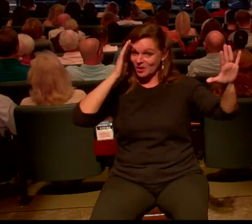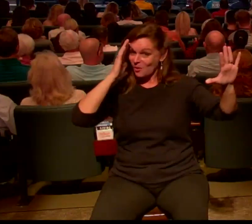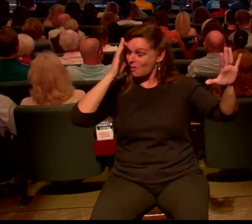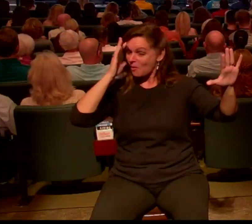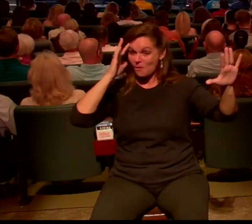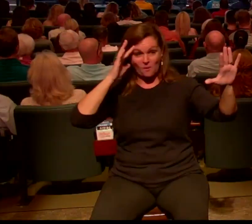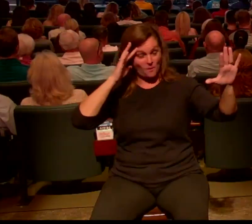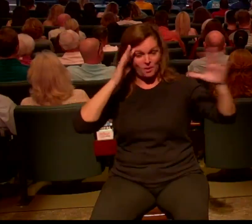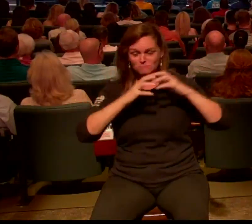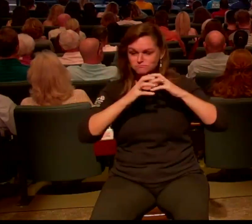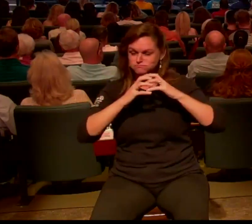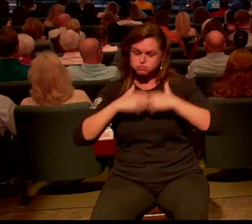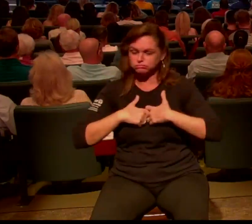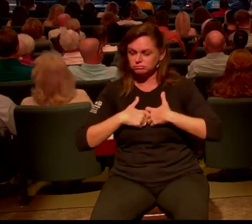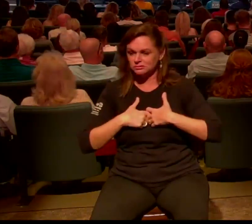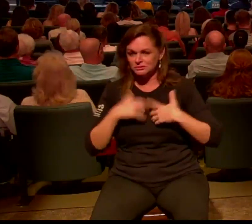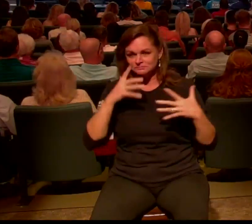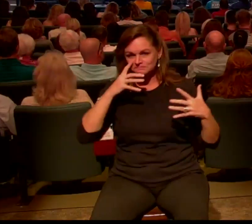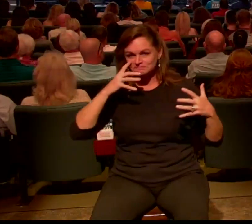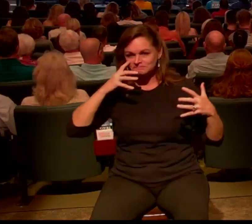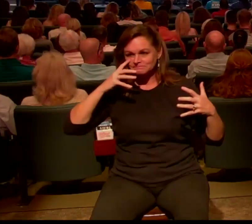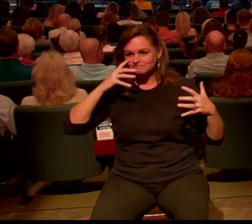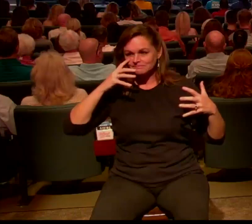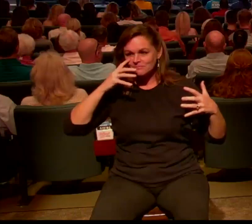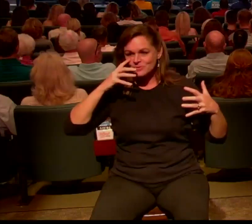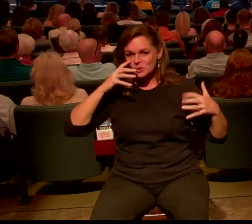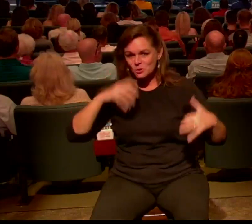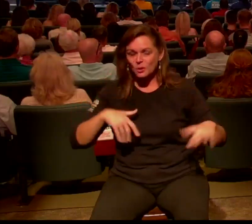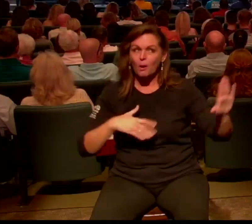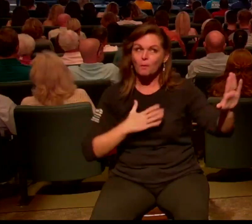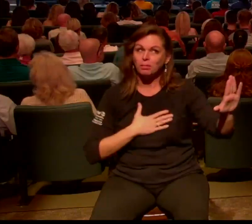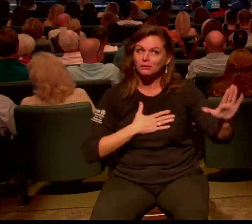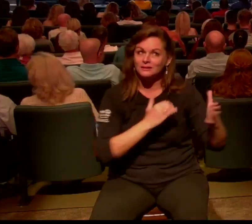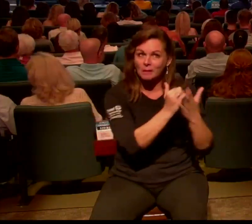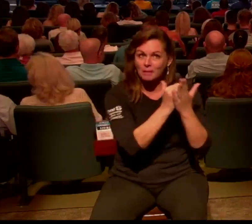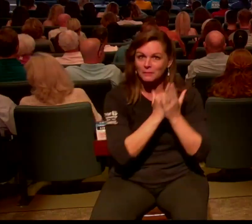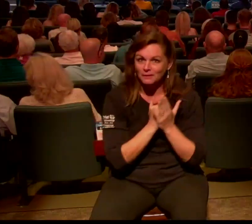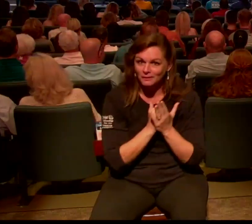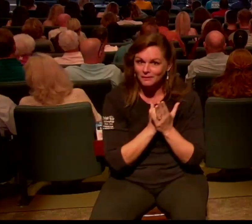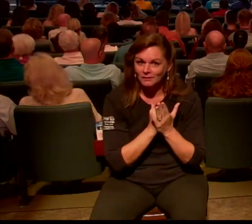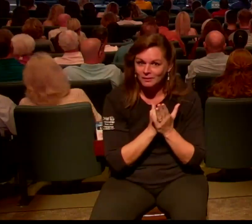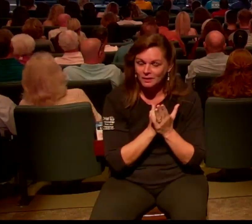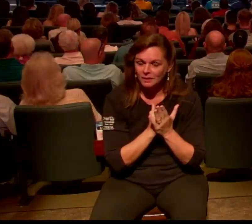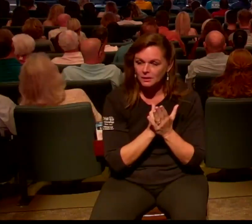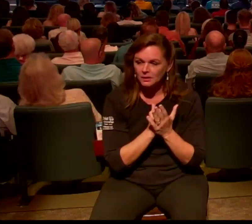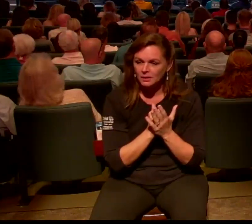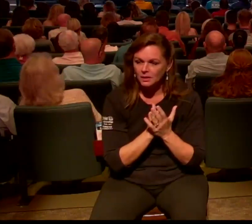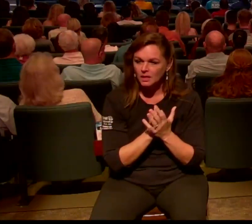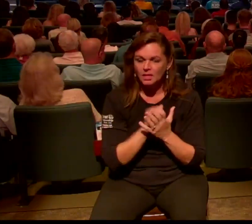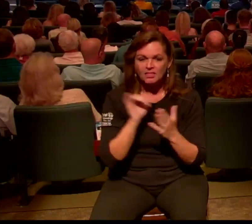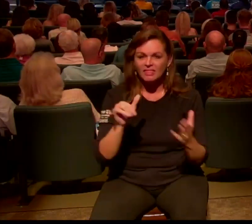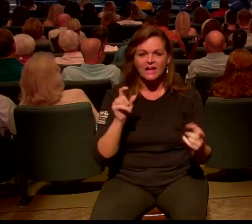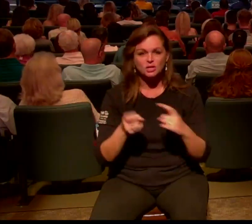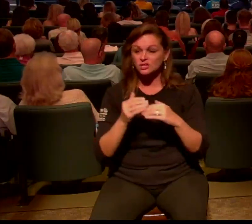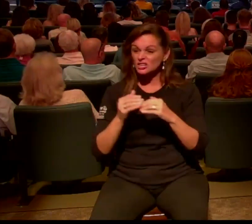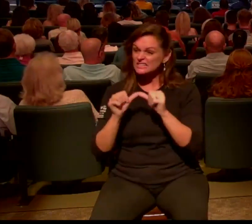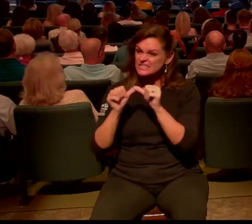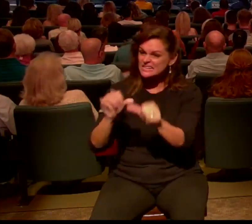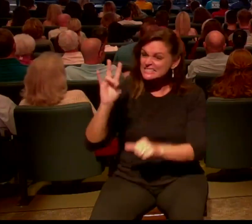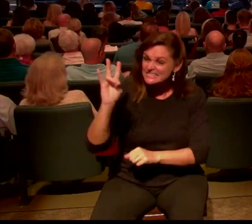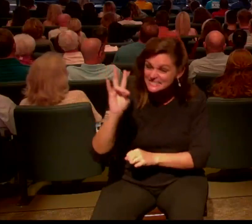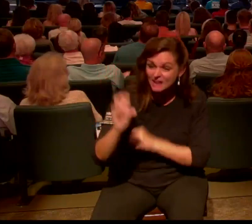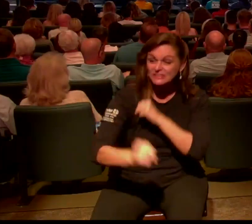I'm undone. I am unclean. Oh, yes, you can. And that's what he did for the next 7 years.